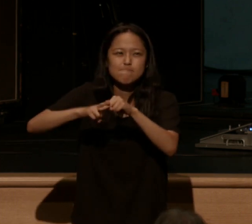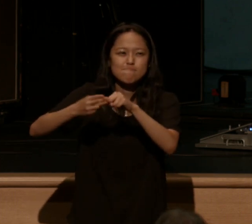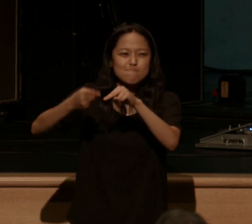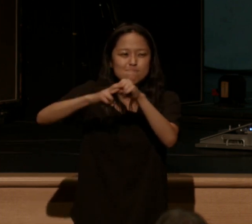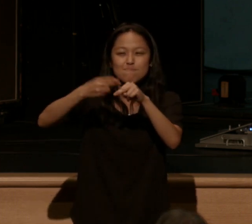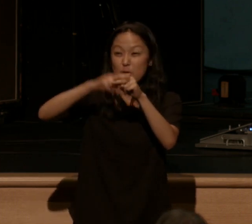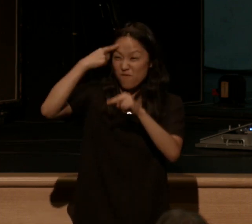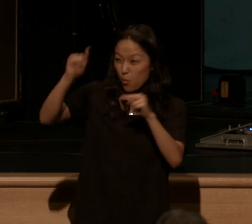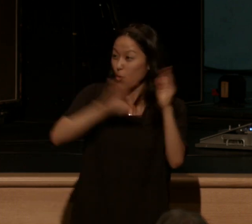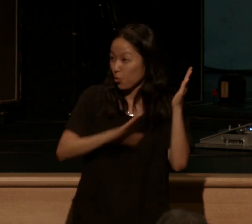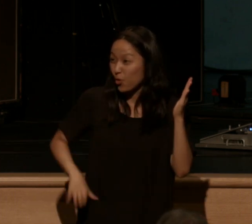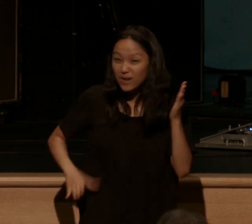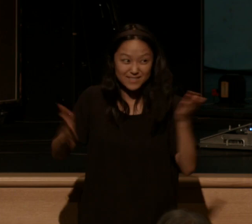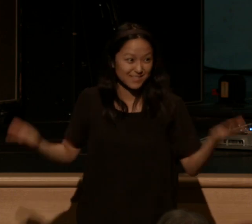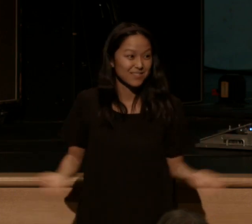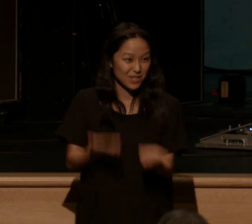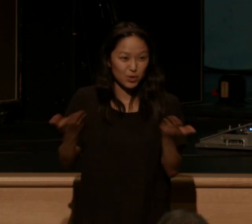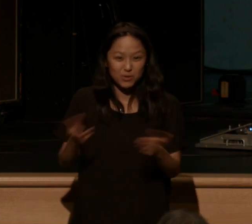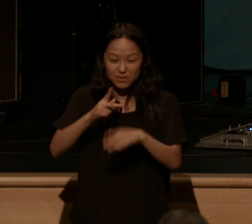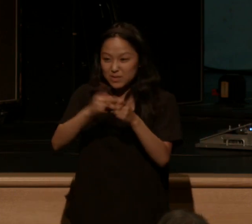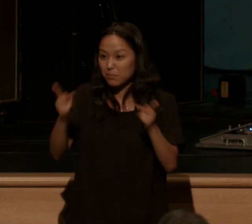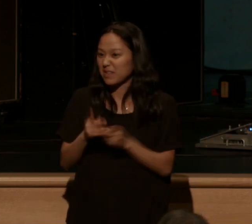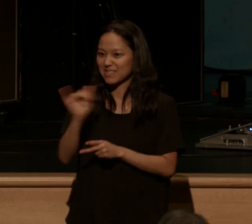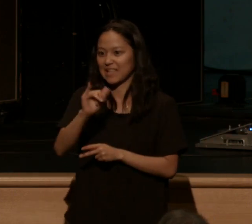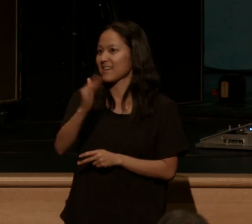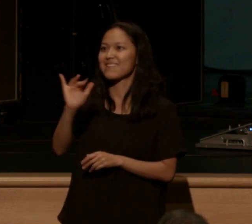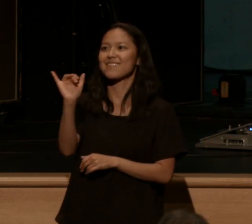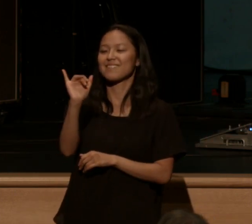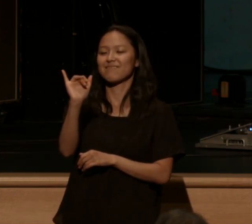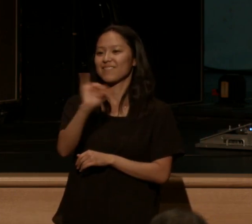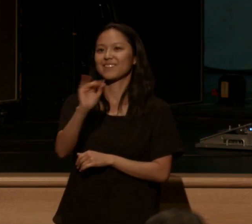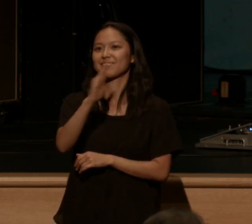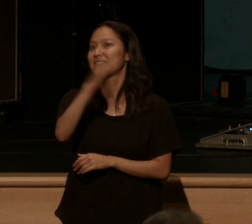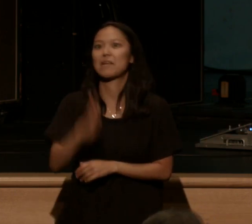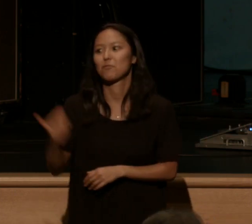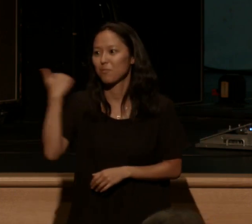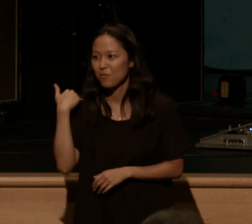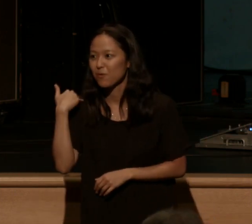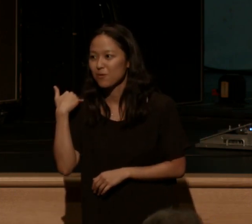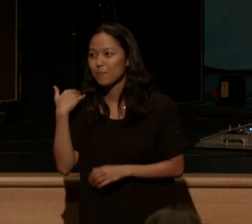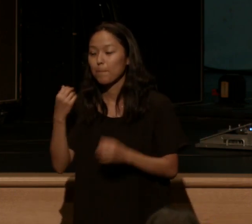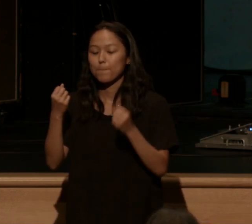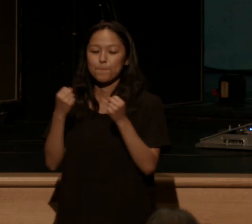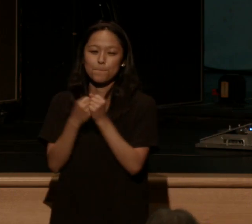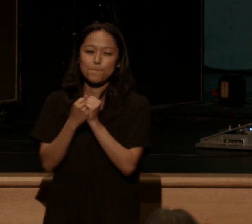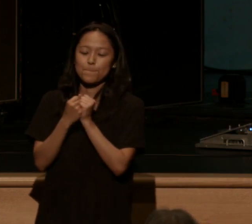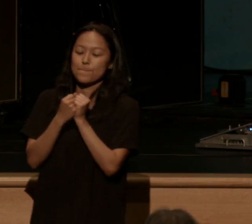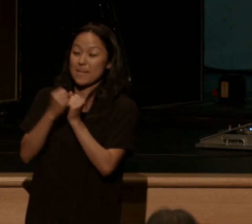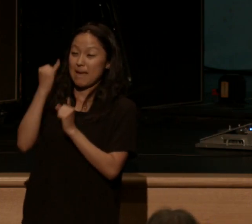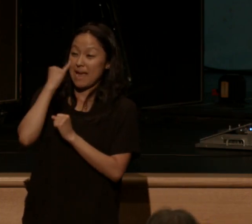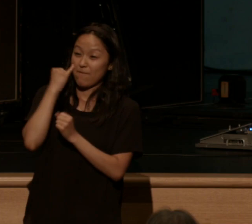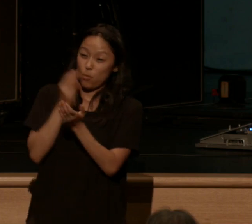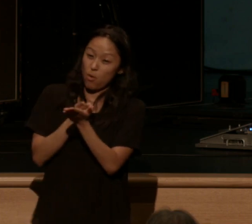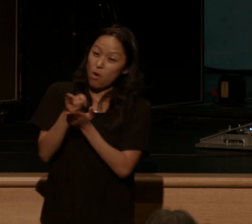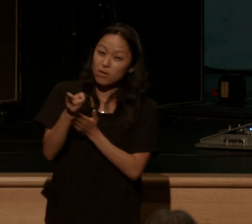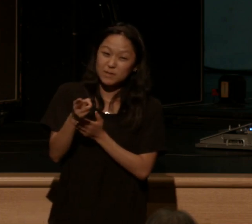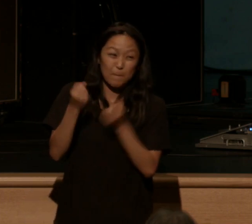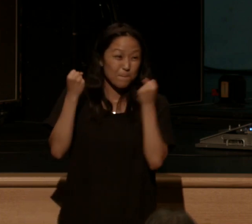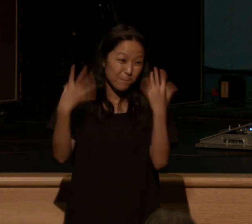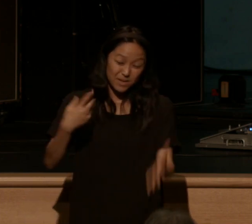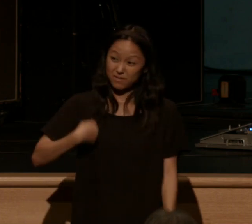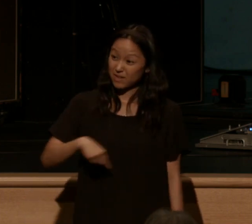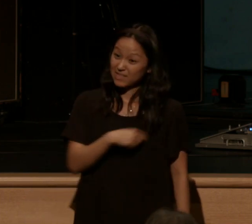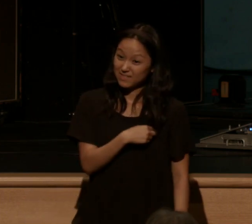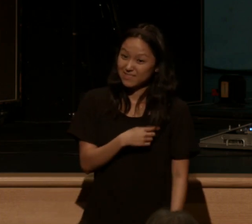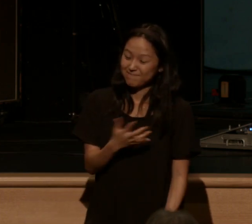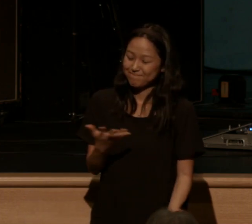witness for Christ in this place like never before. A lot of things are adding up to this moment right now too. But if we're honest, like let's be honest, a lot of us